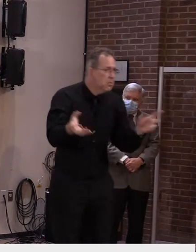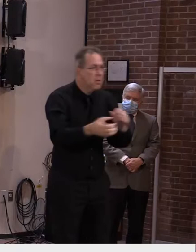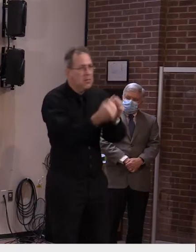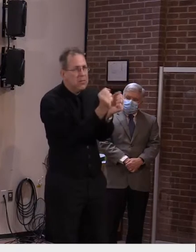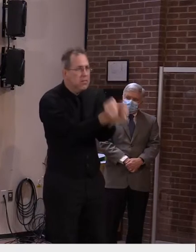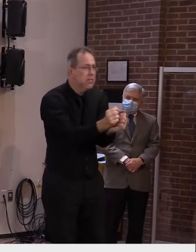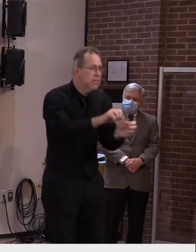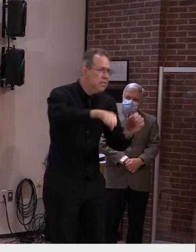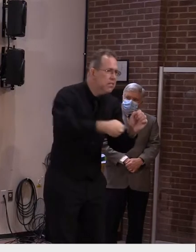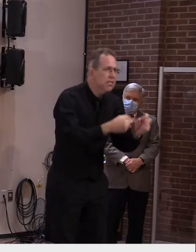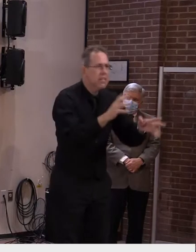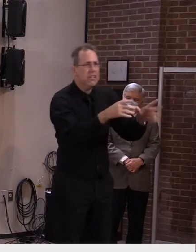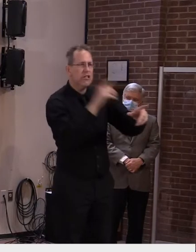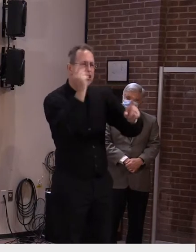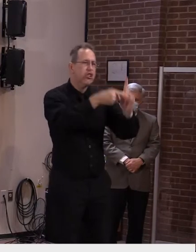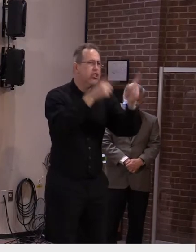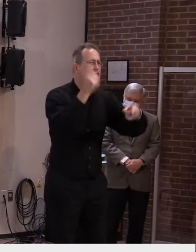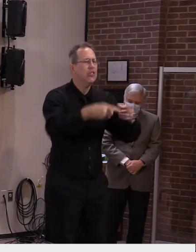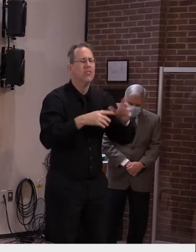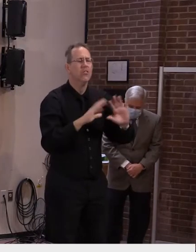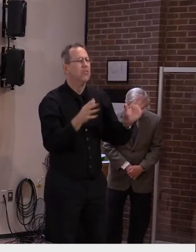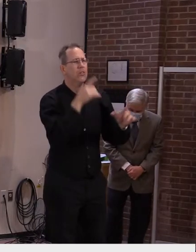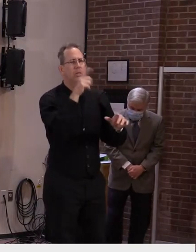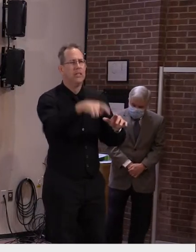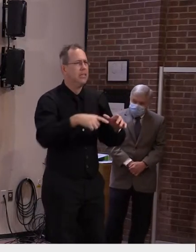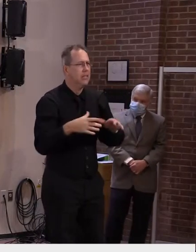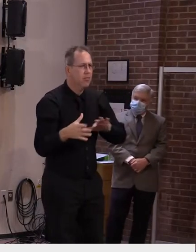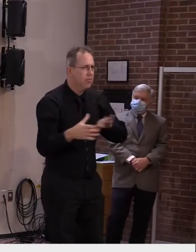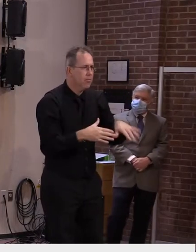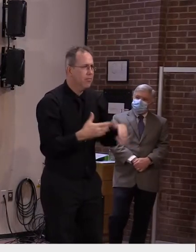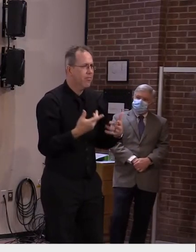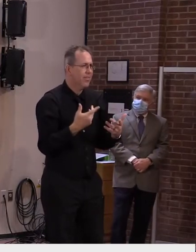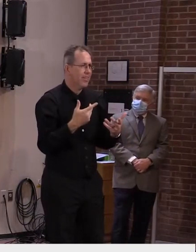wand to provide for that. You can look at